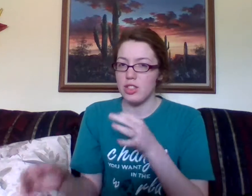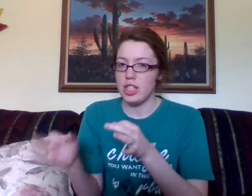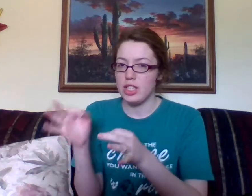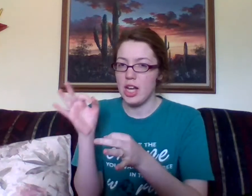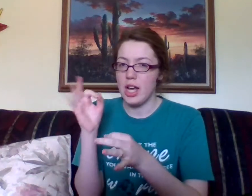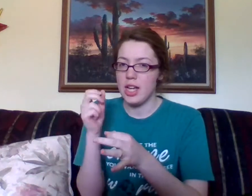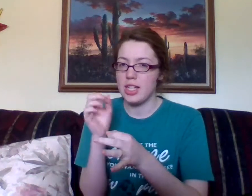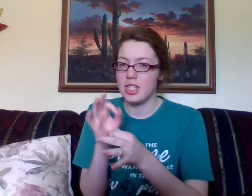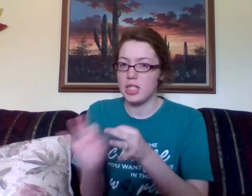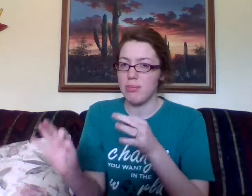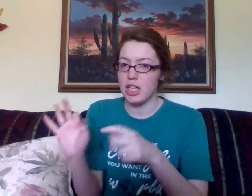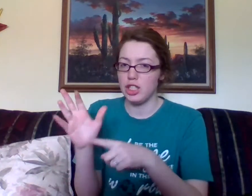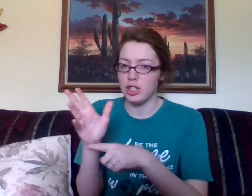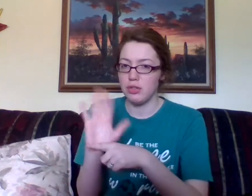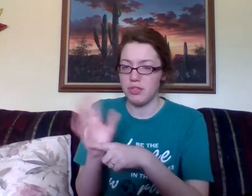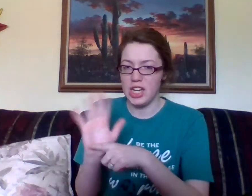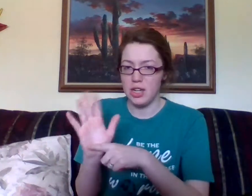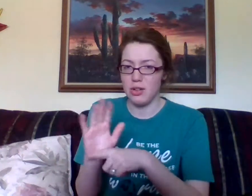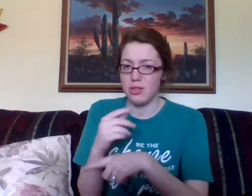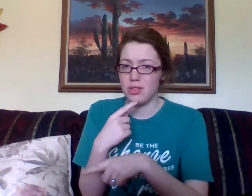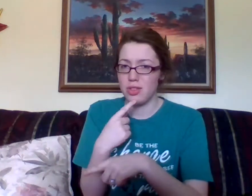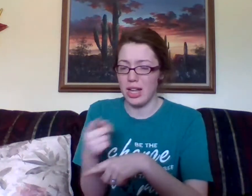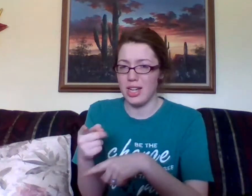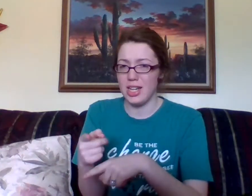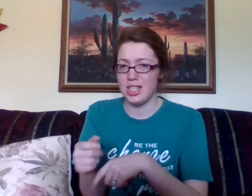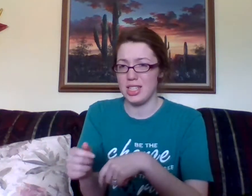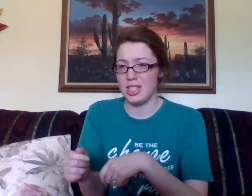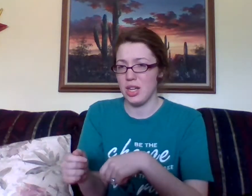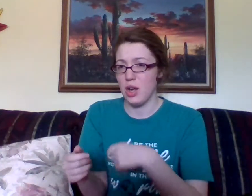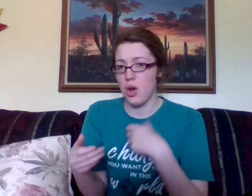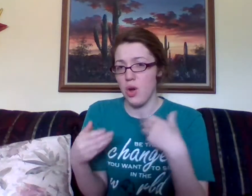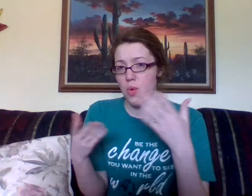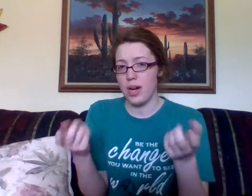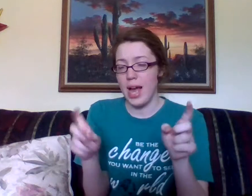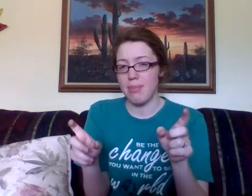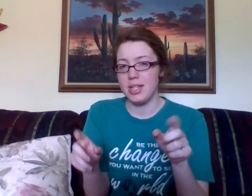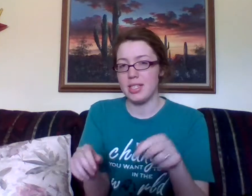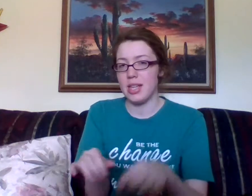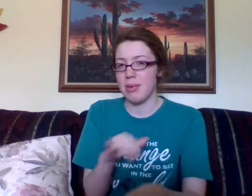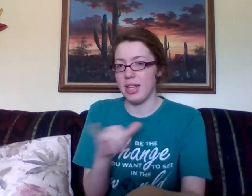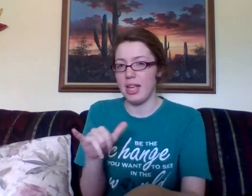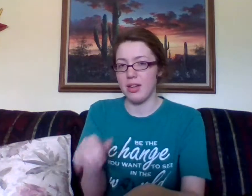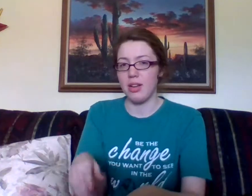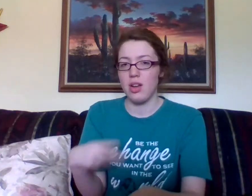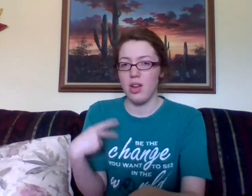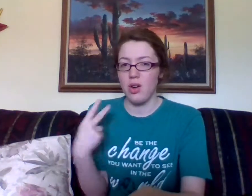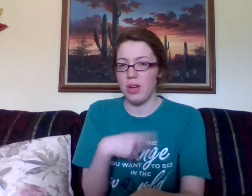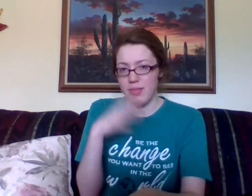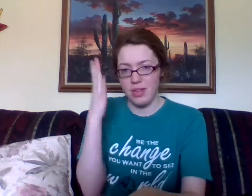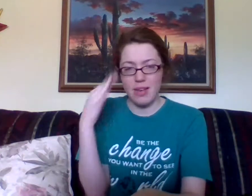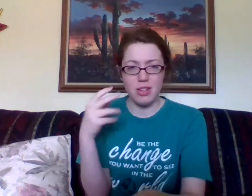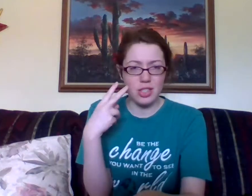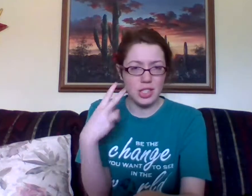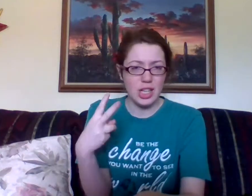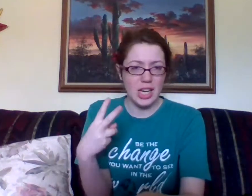these special videos telling us what happens. I mean, like, we've never